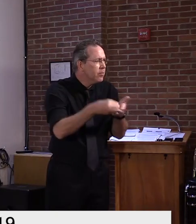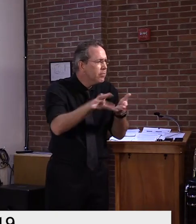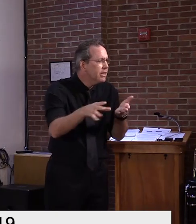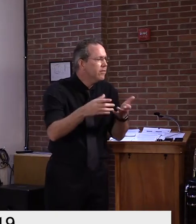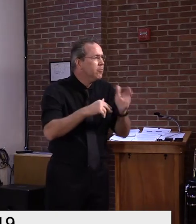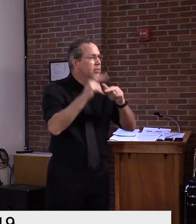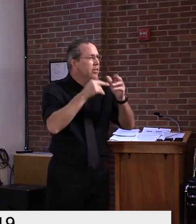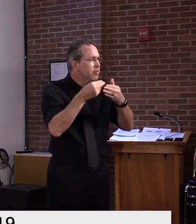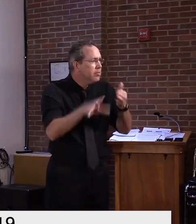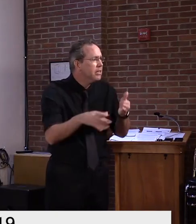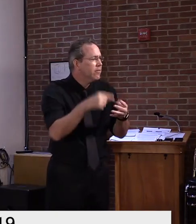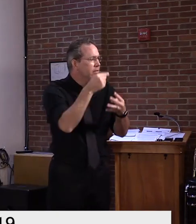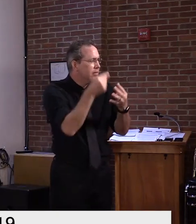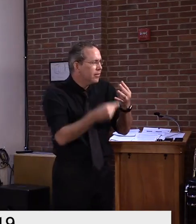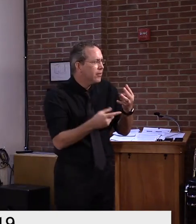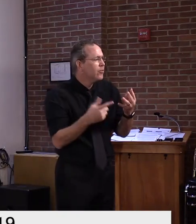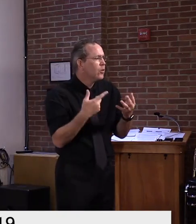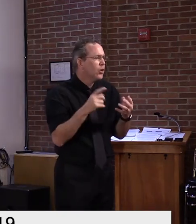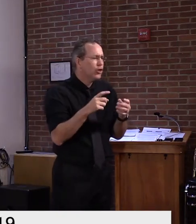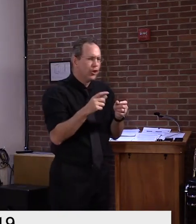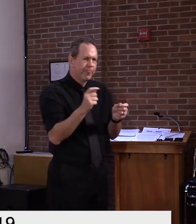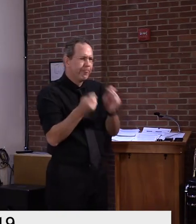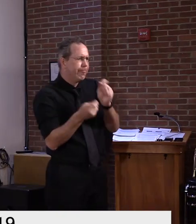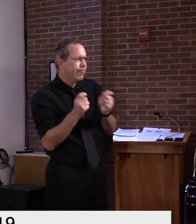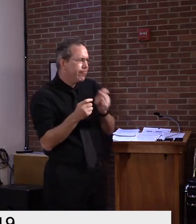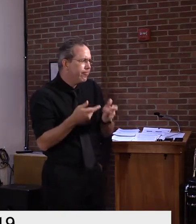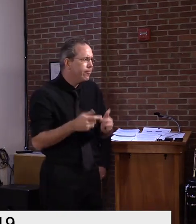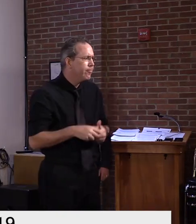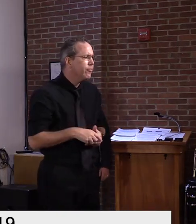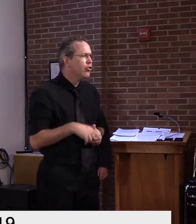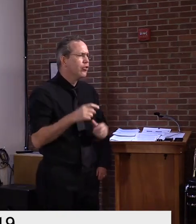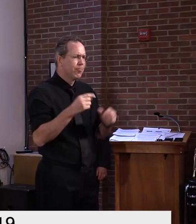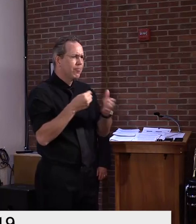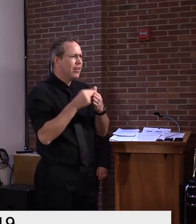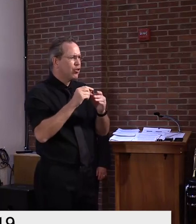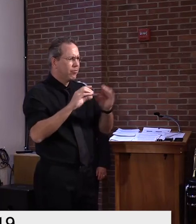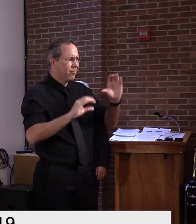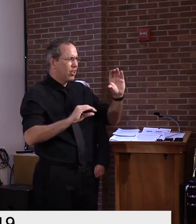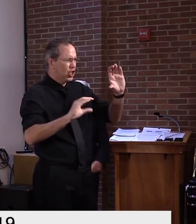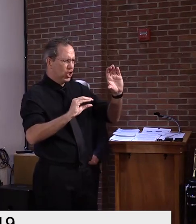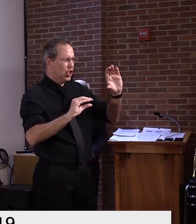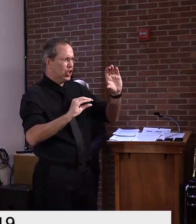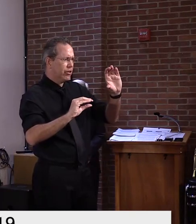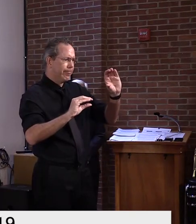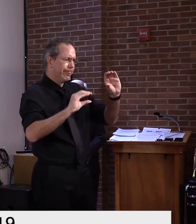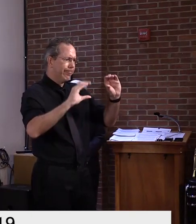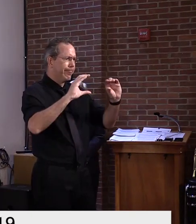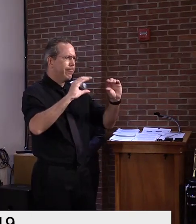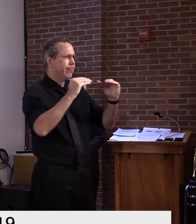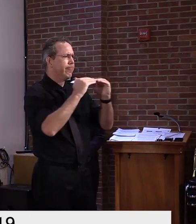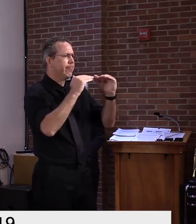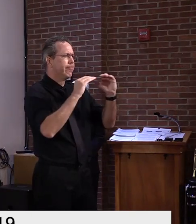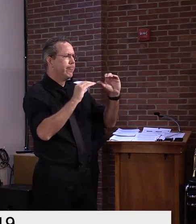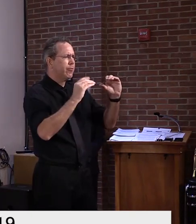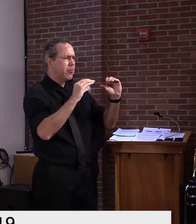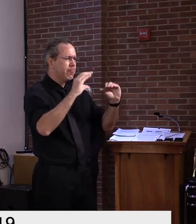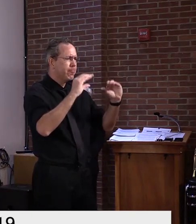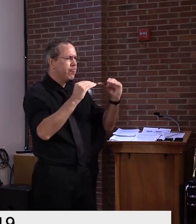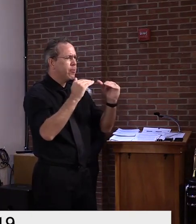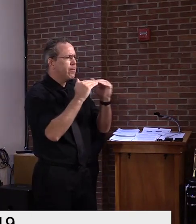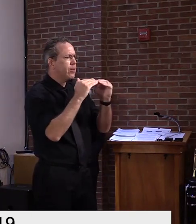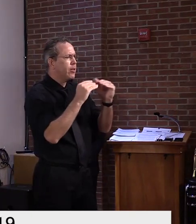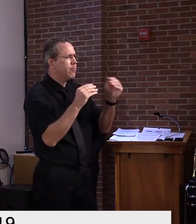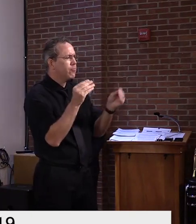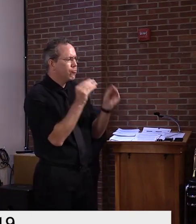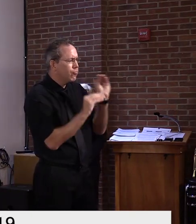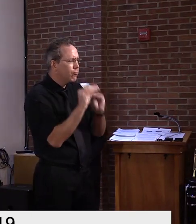readjusted. And a focus on health allows the kind of prevention that doesn't